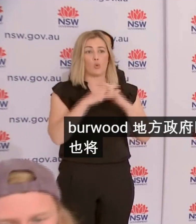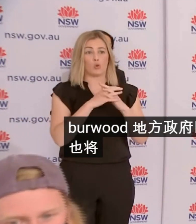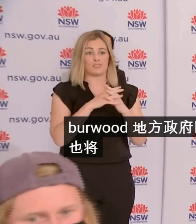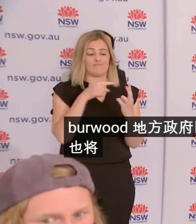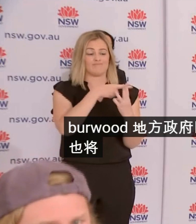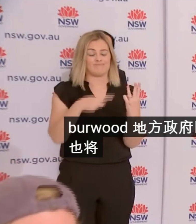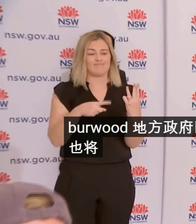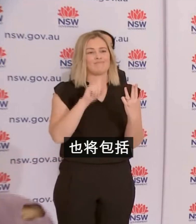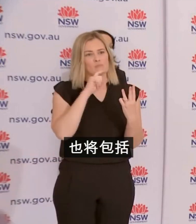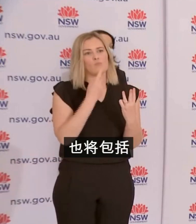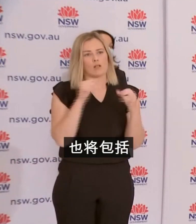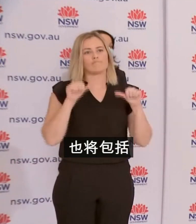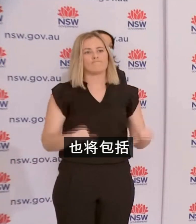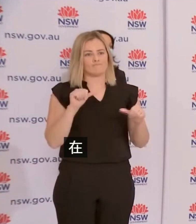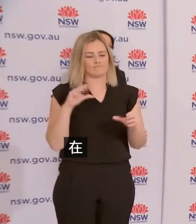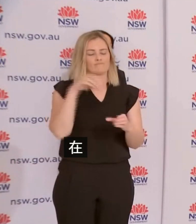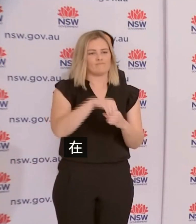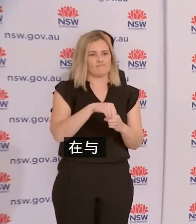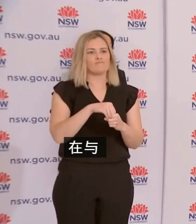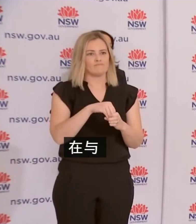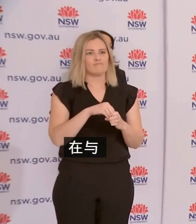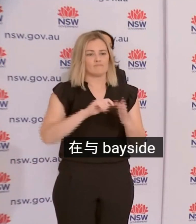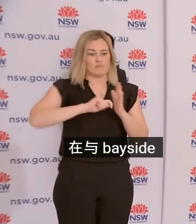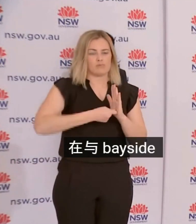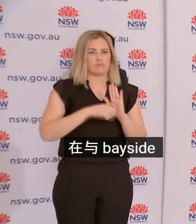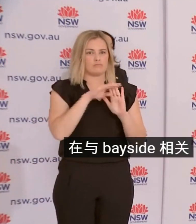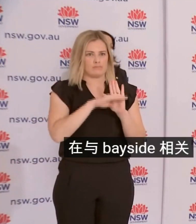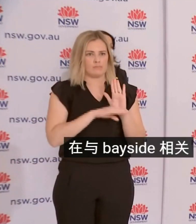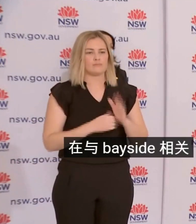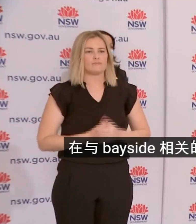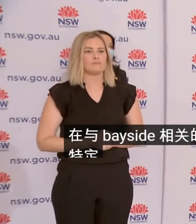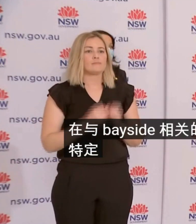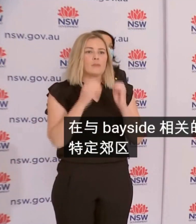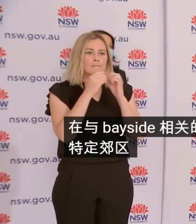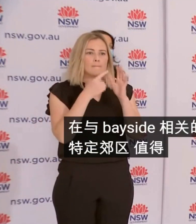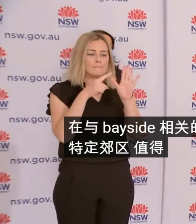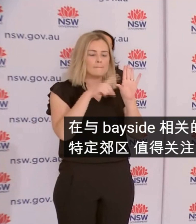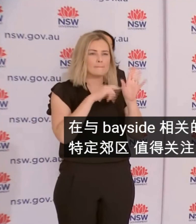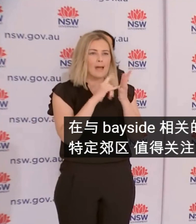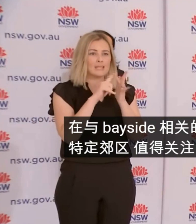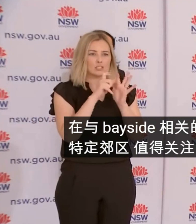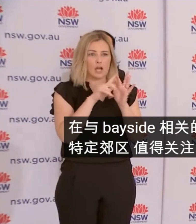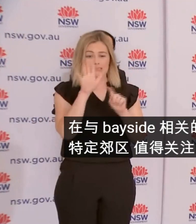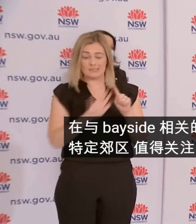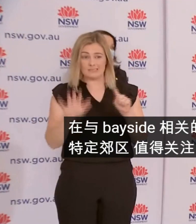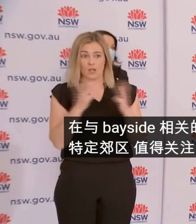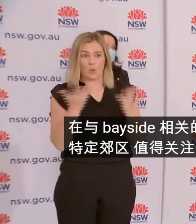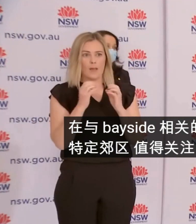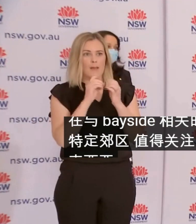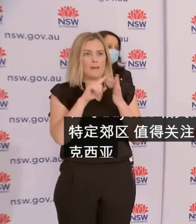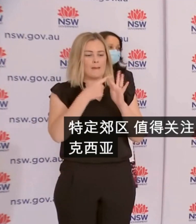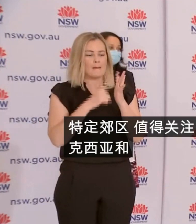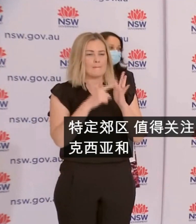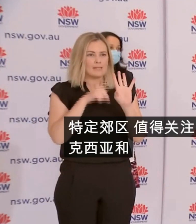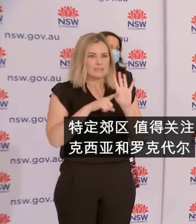be included in those areas of concern. In relation to Bayside, the suburbs of particular concern are Bexley,